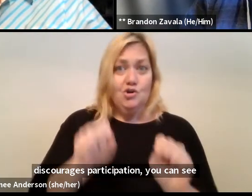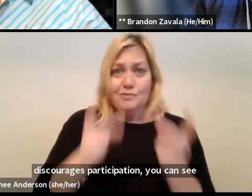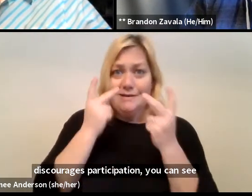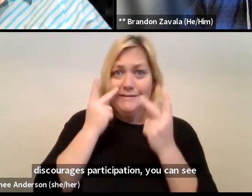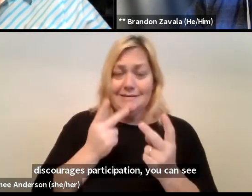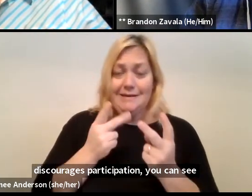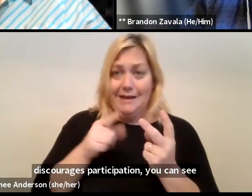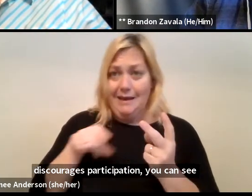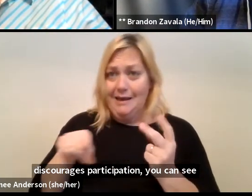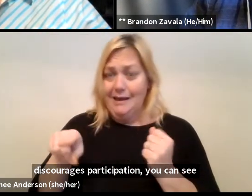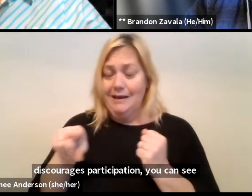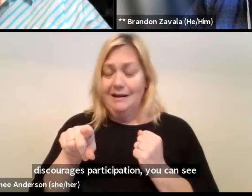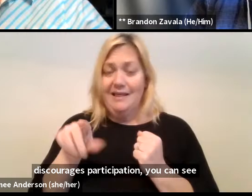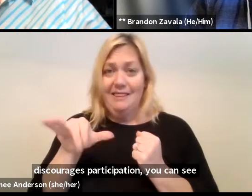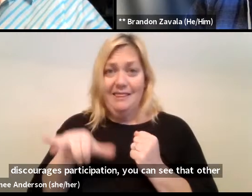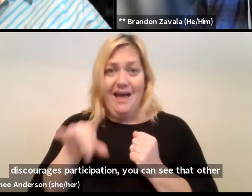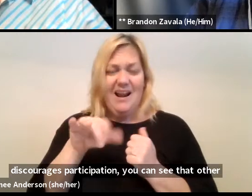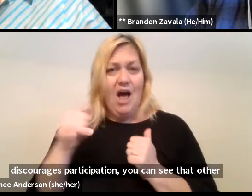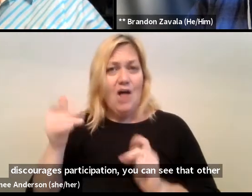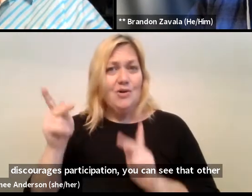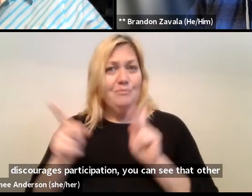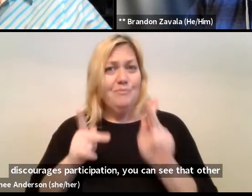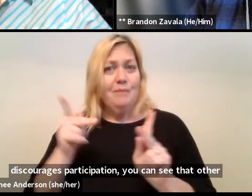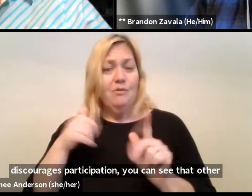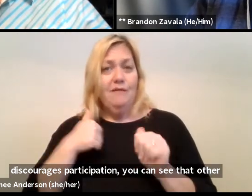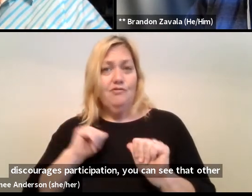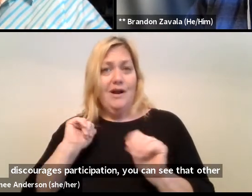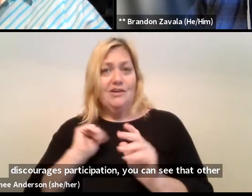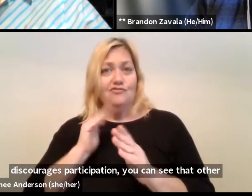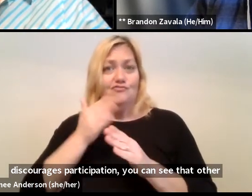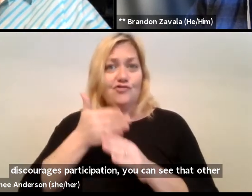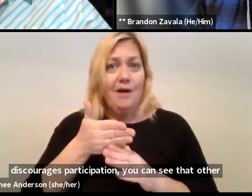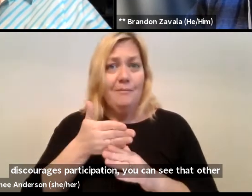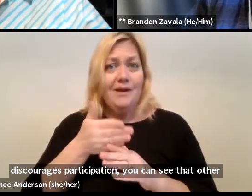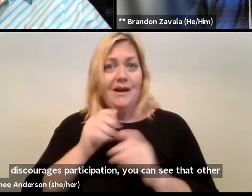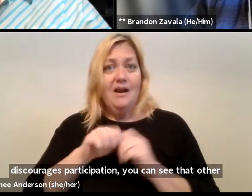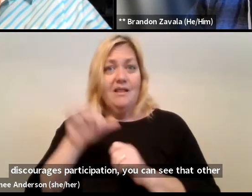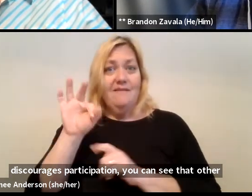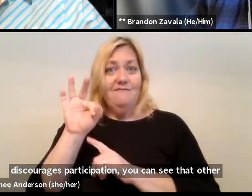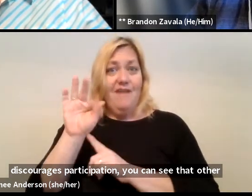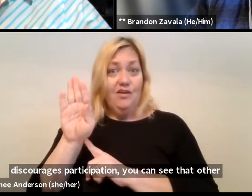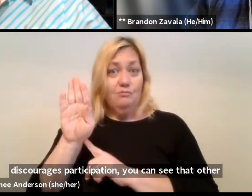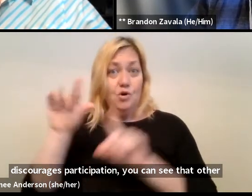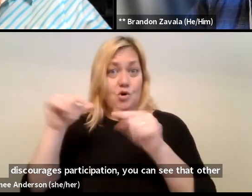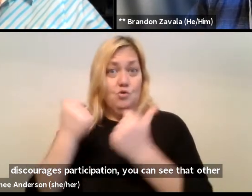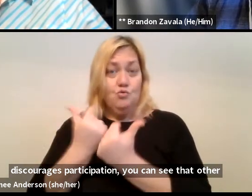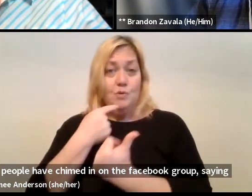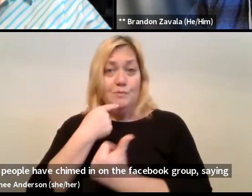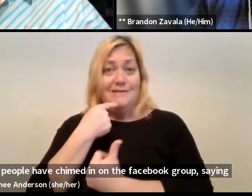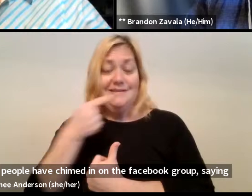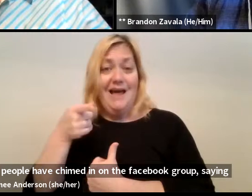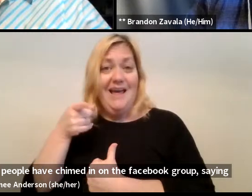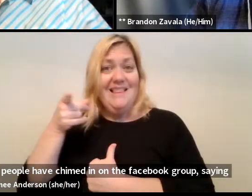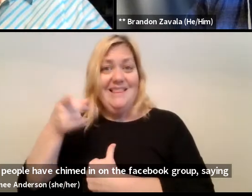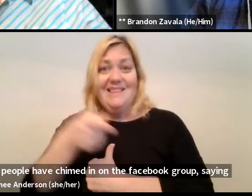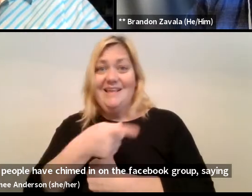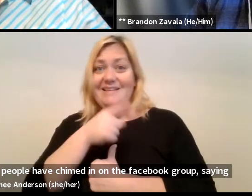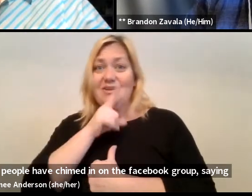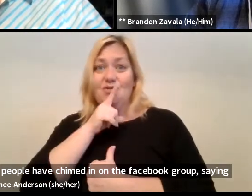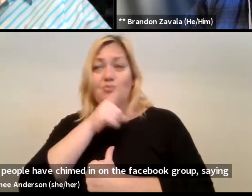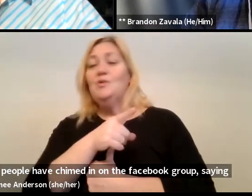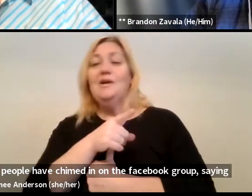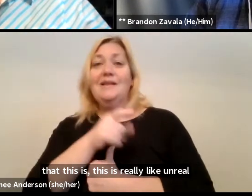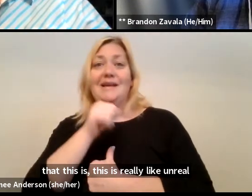see that other people have chimed in on the Facebook group saying that this is really